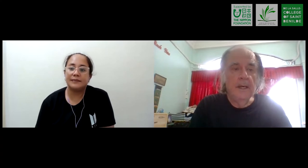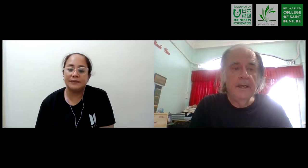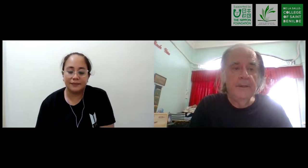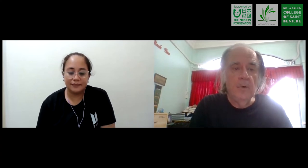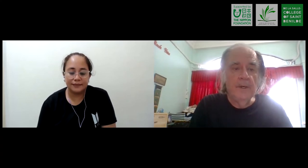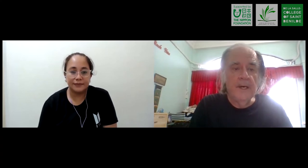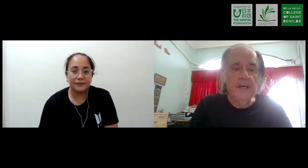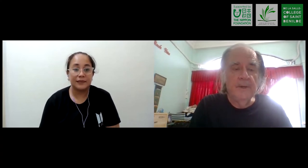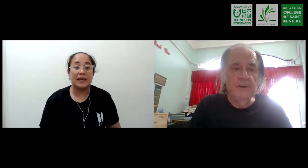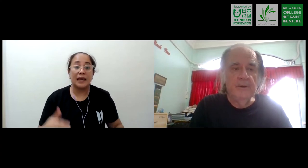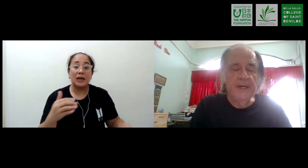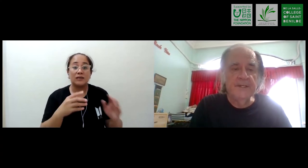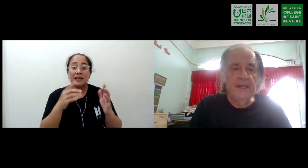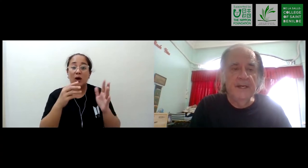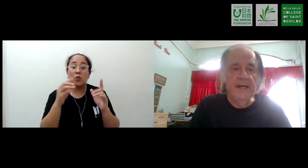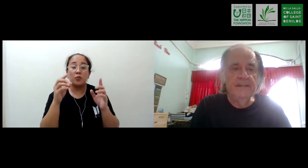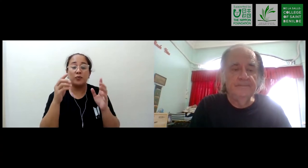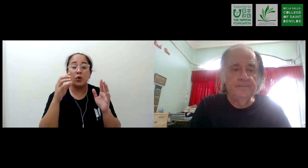again, the Word document you can basically edit.